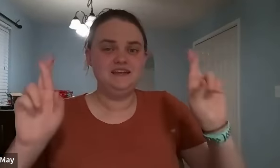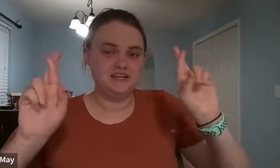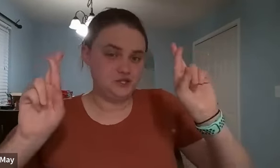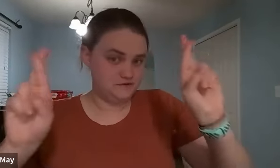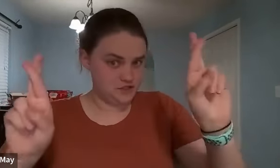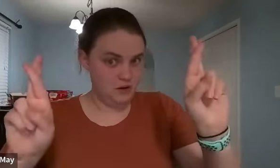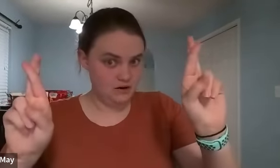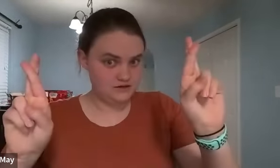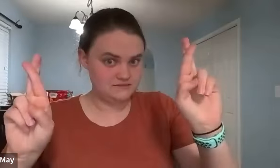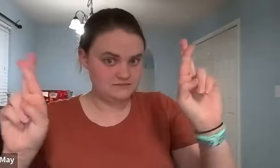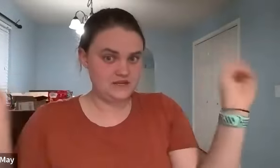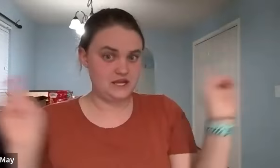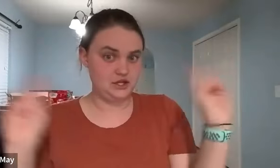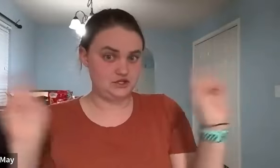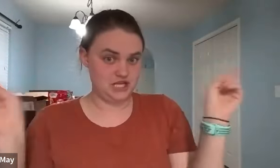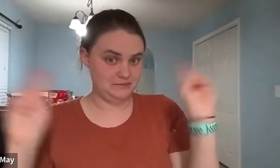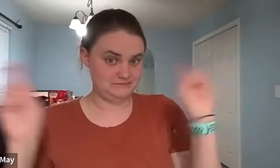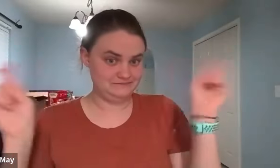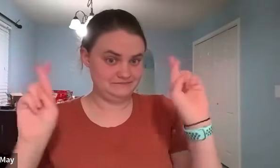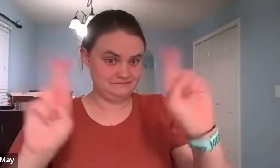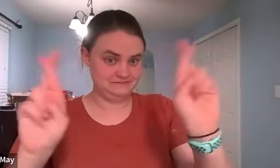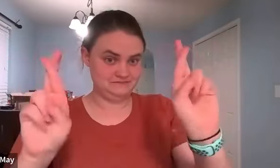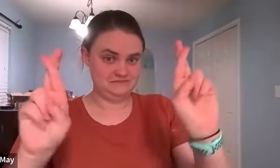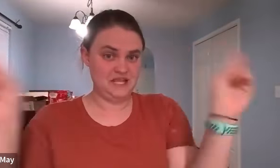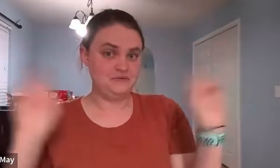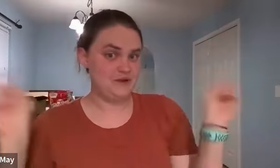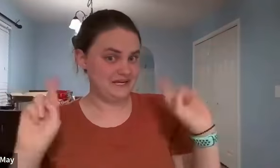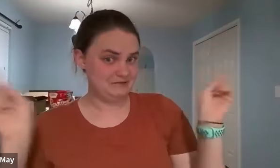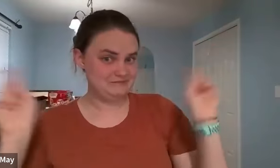is you have 2 R's and you shake them. Ready.